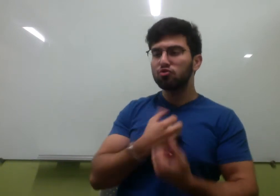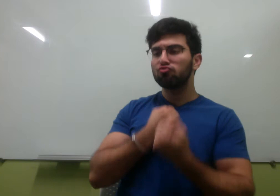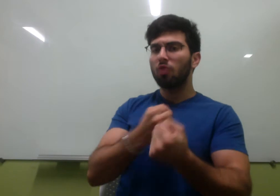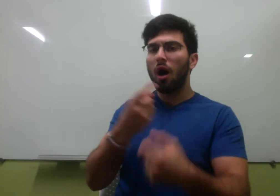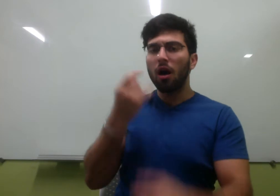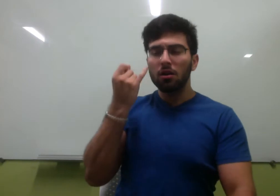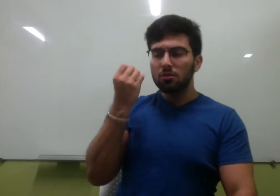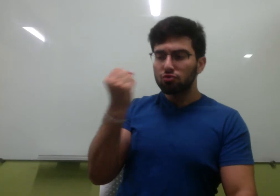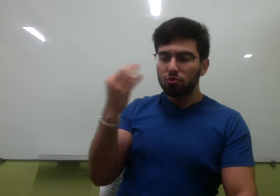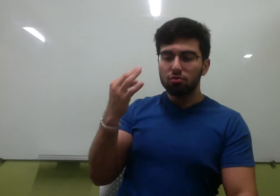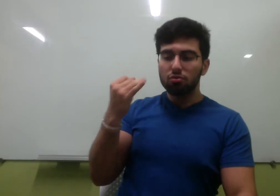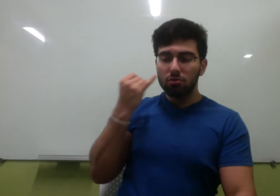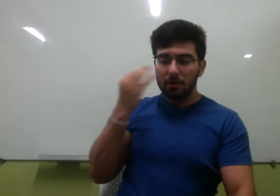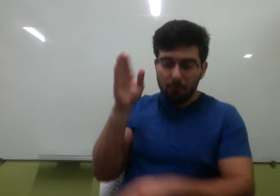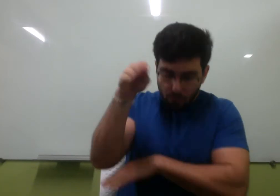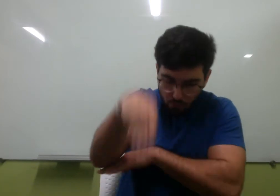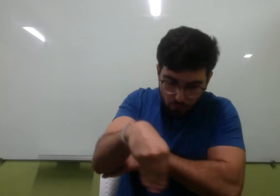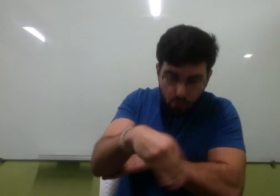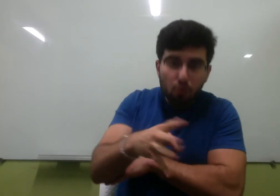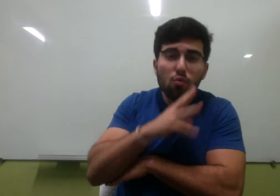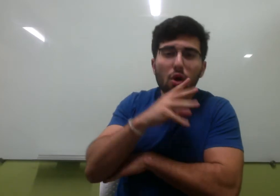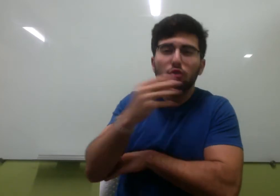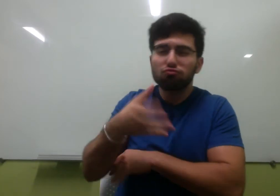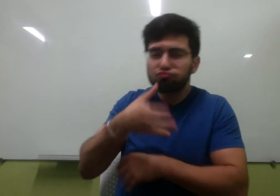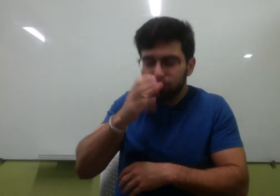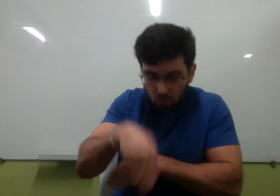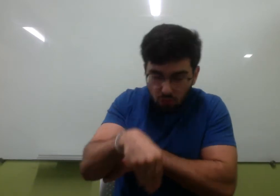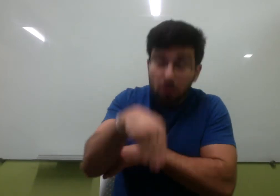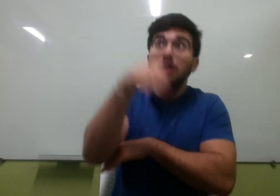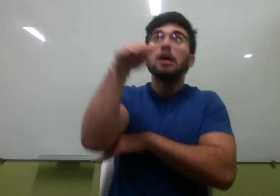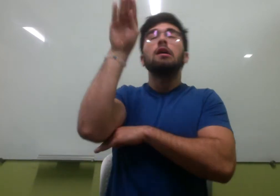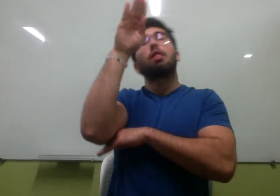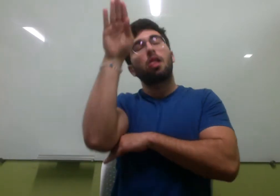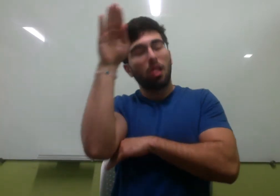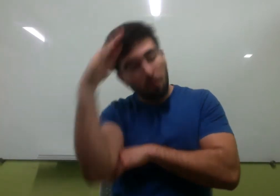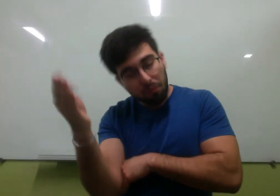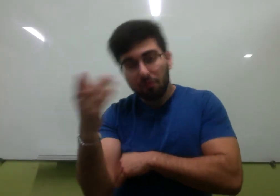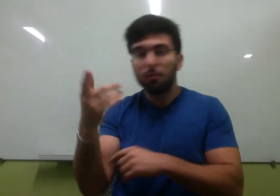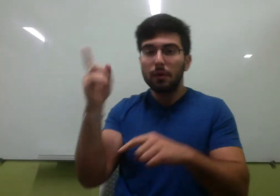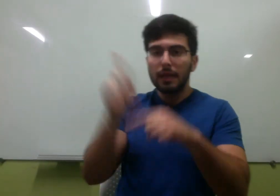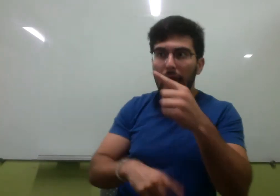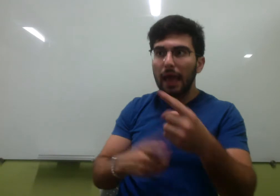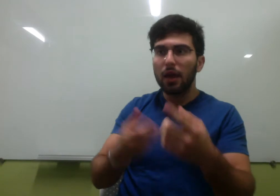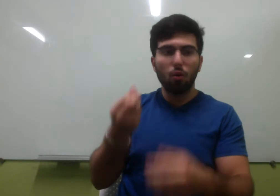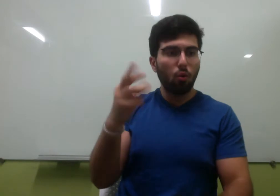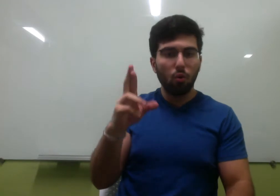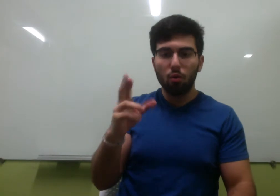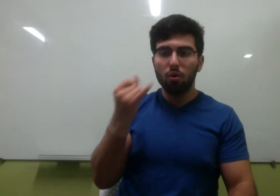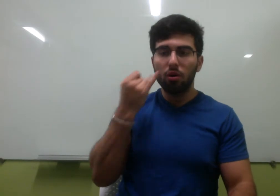or for blood not to collect and pool in its legs. Yeah, it's pretty amazing. So the way this works is the heart of a giraffe